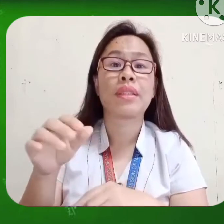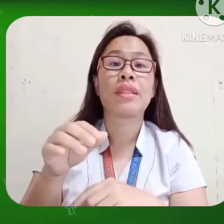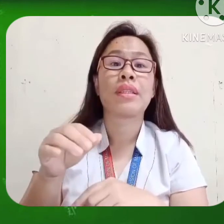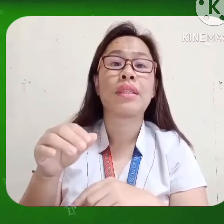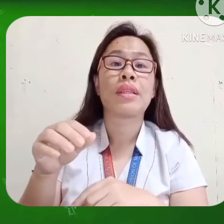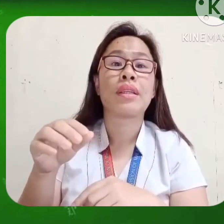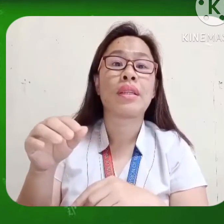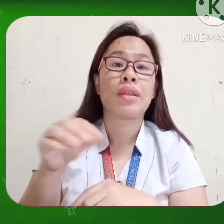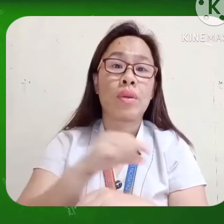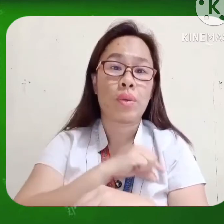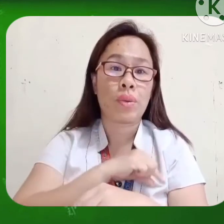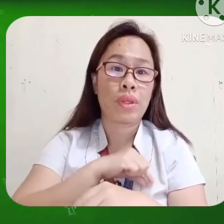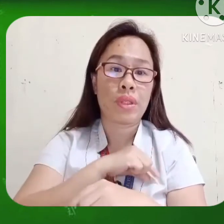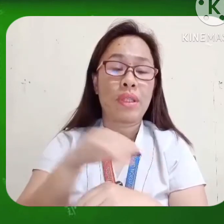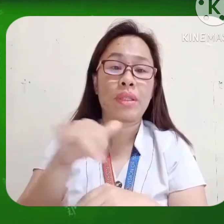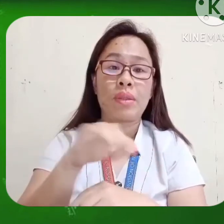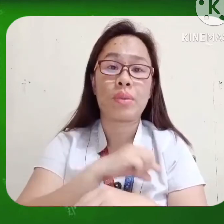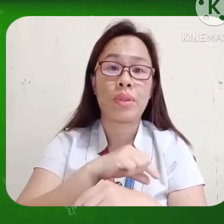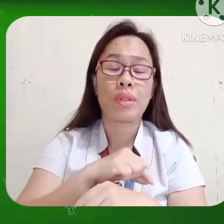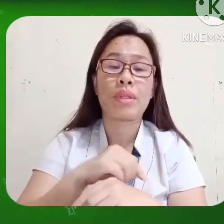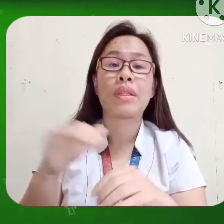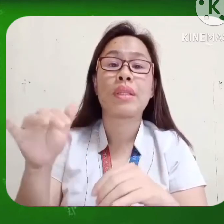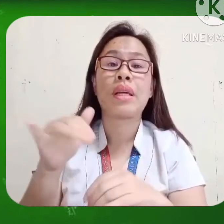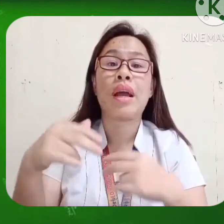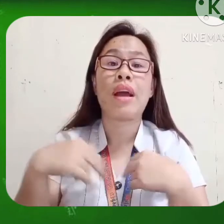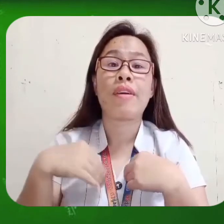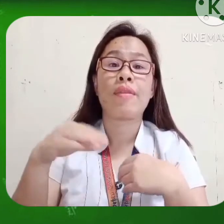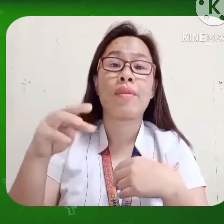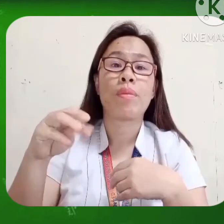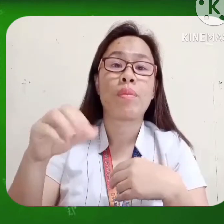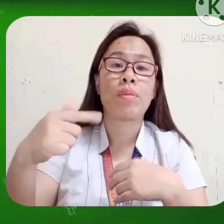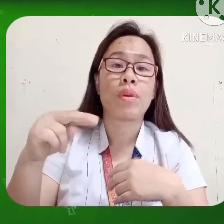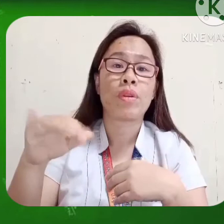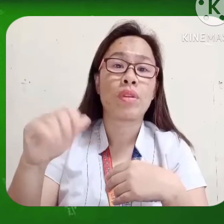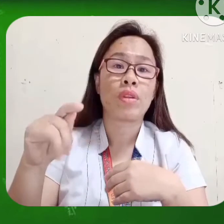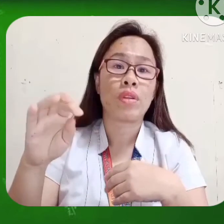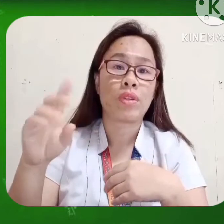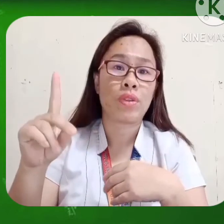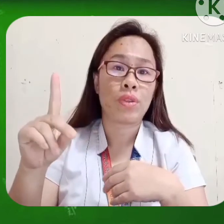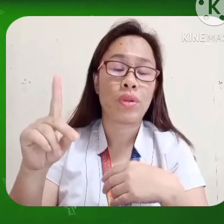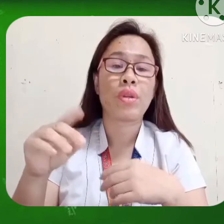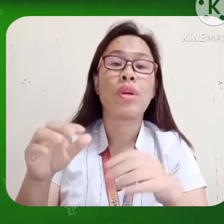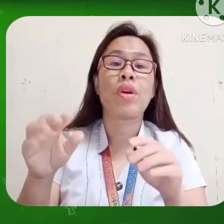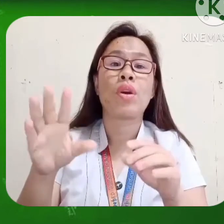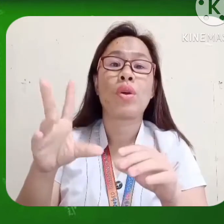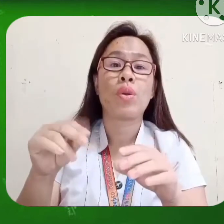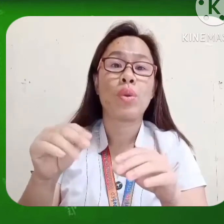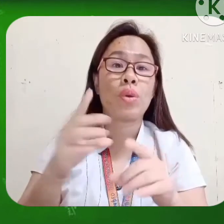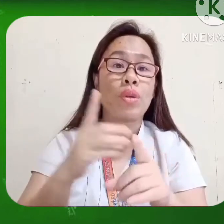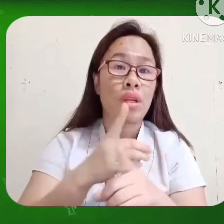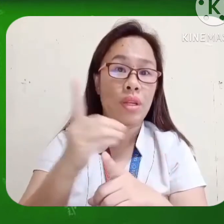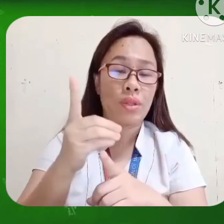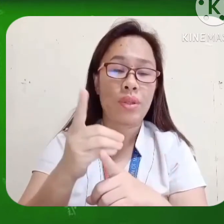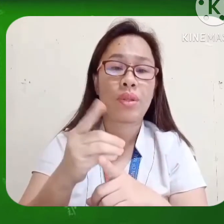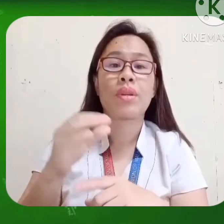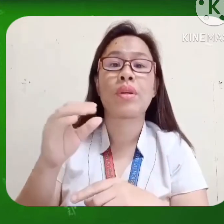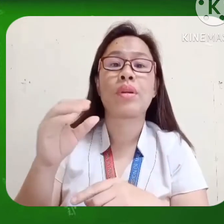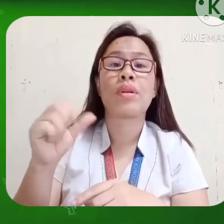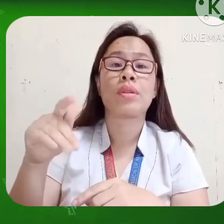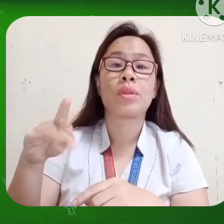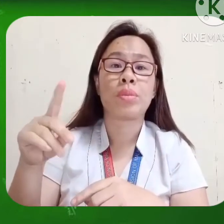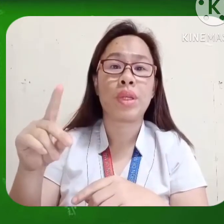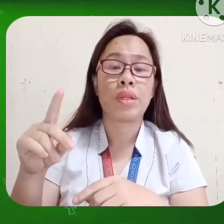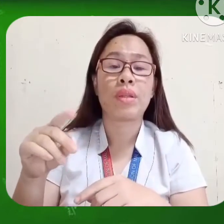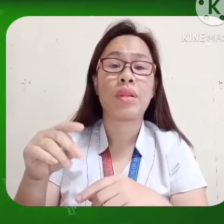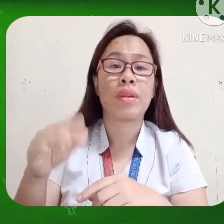both scalar quantities. They only have magnitude and no direction. Aside from